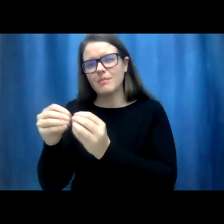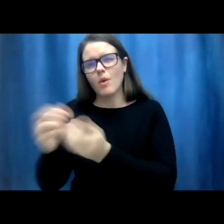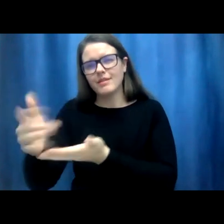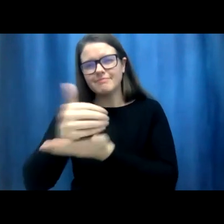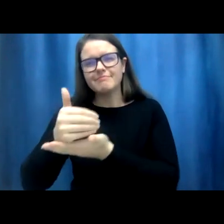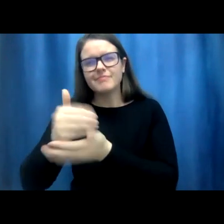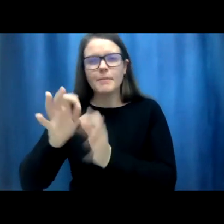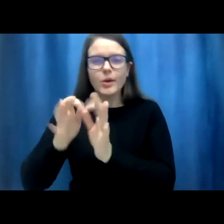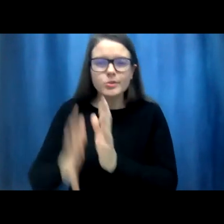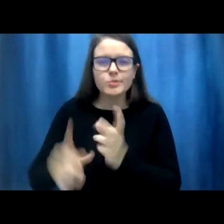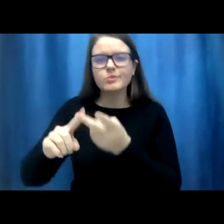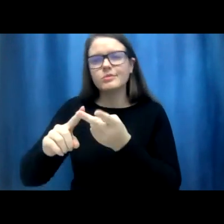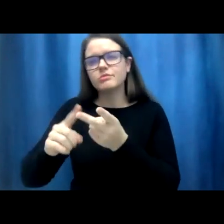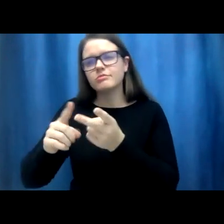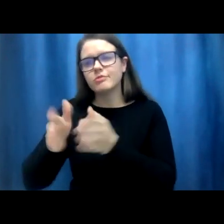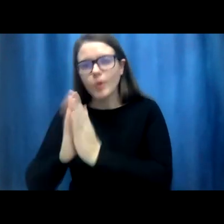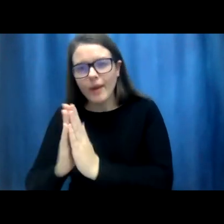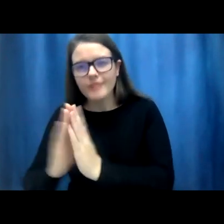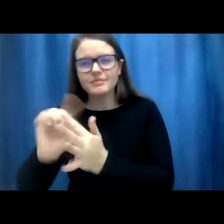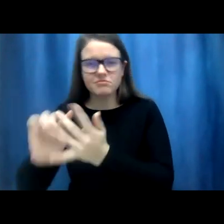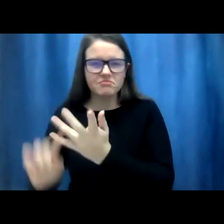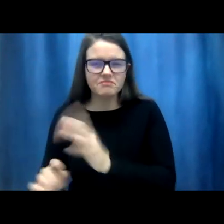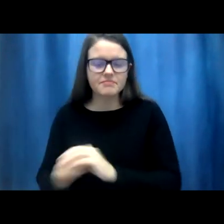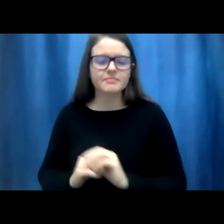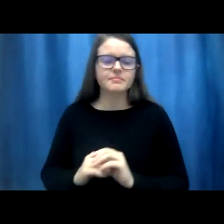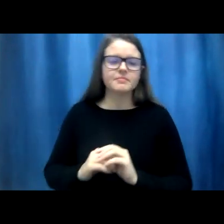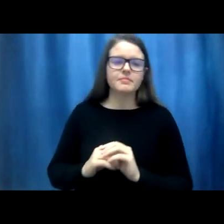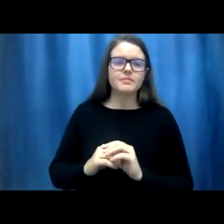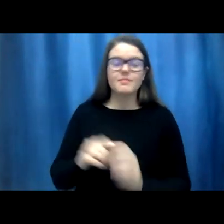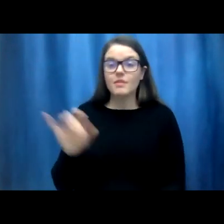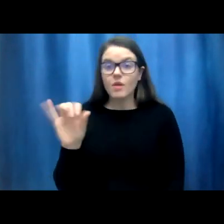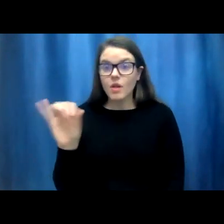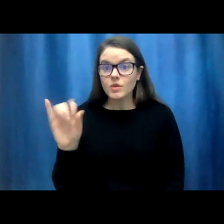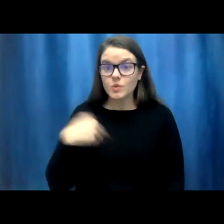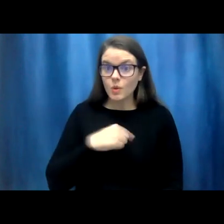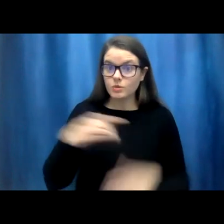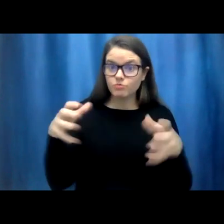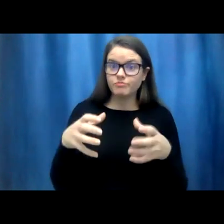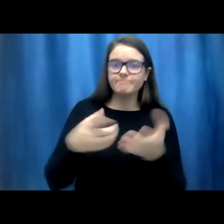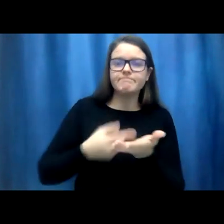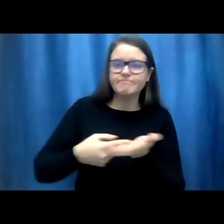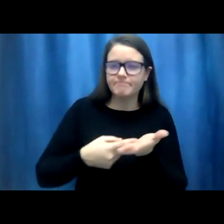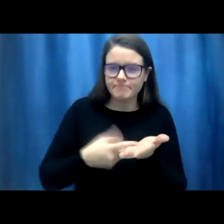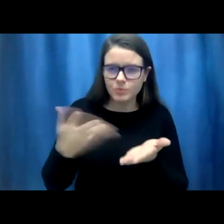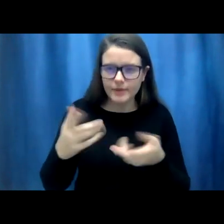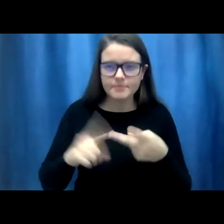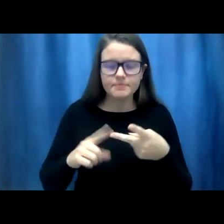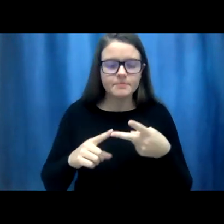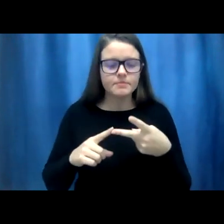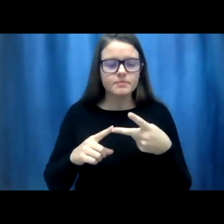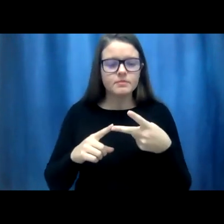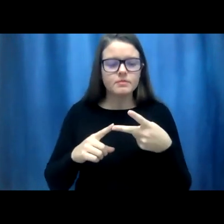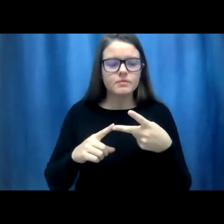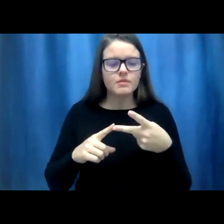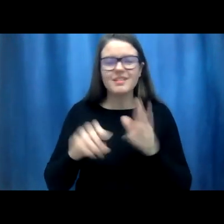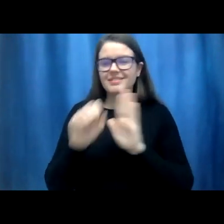interpreted as well. I know we also talked about the issue with the state in